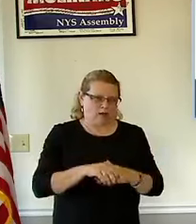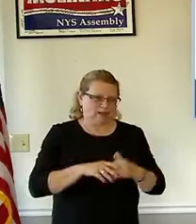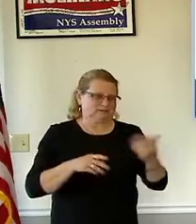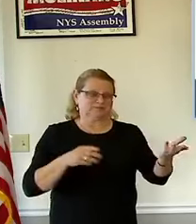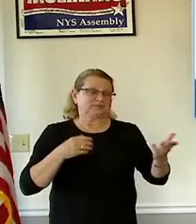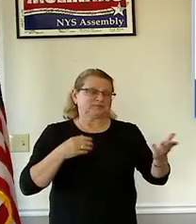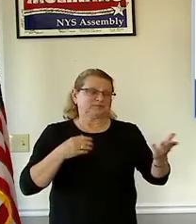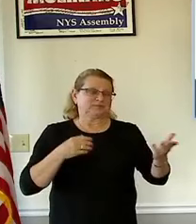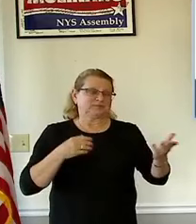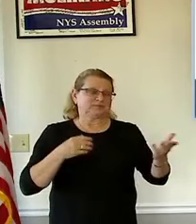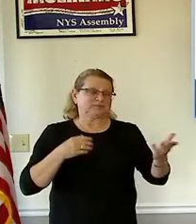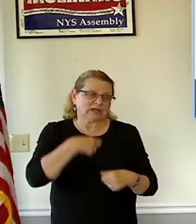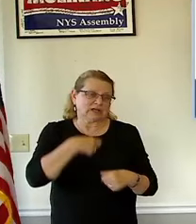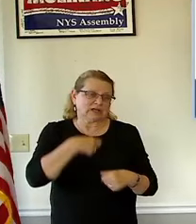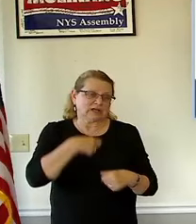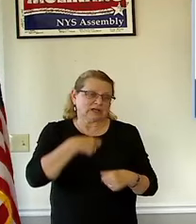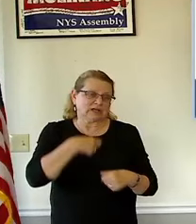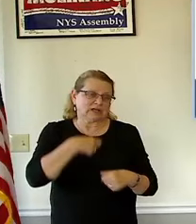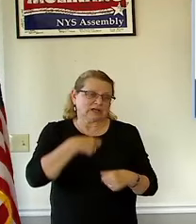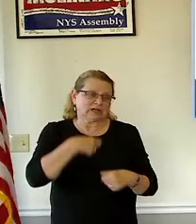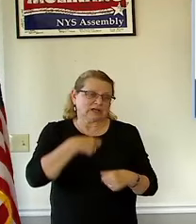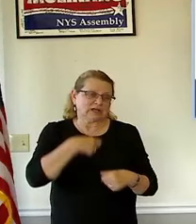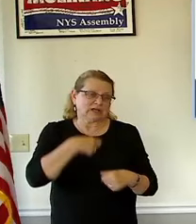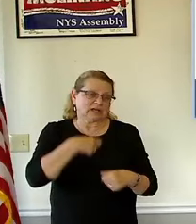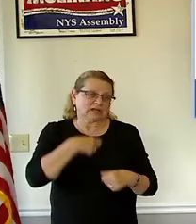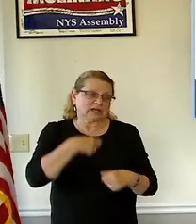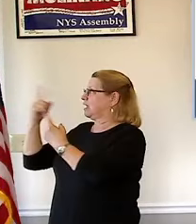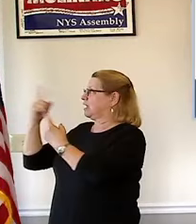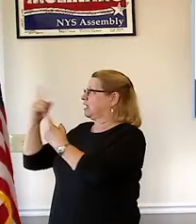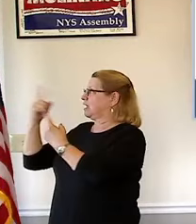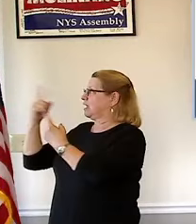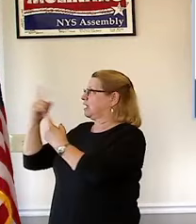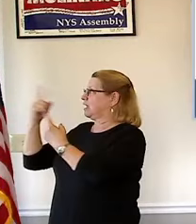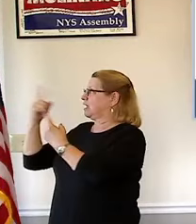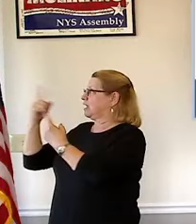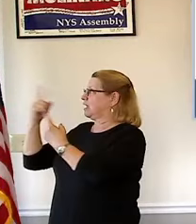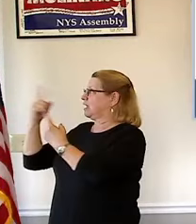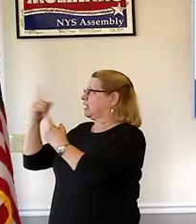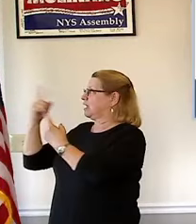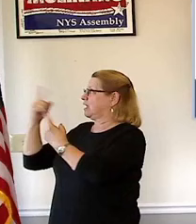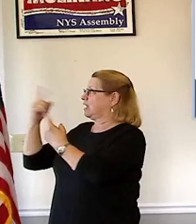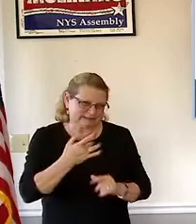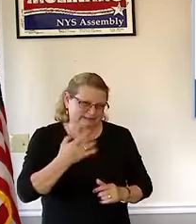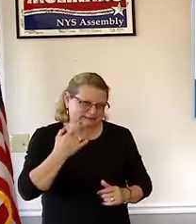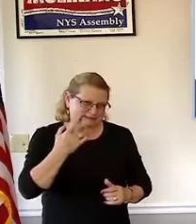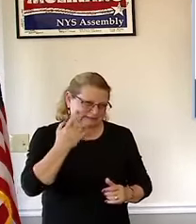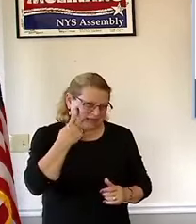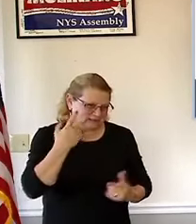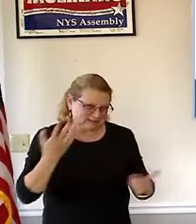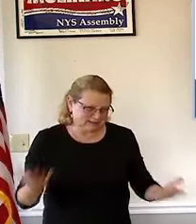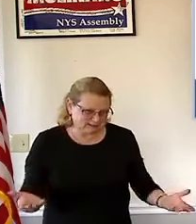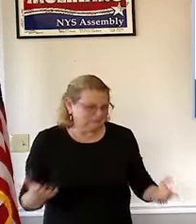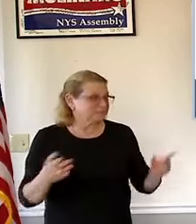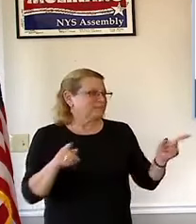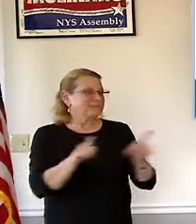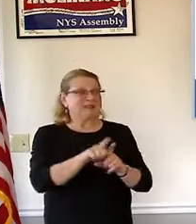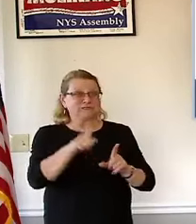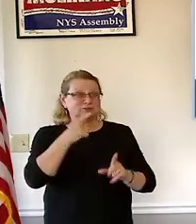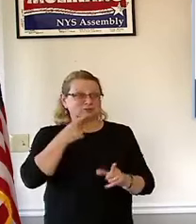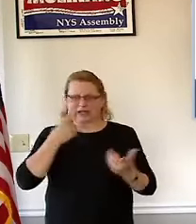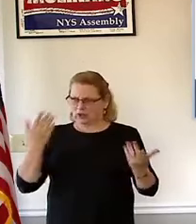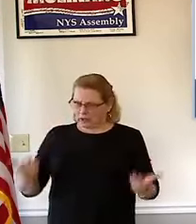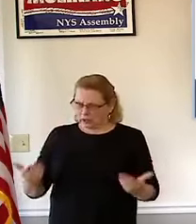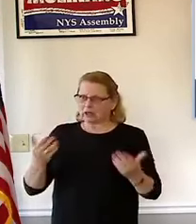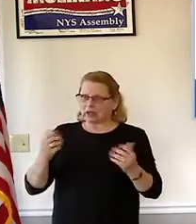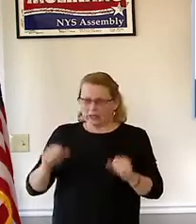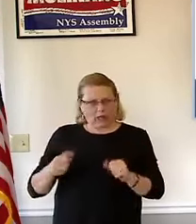any sense because that's what we've gotten from the state, something that doesn't make any sense. As you just articulated, you can allow 20, 30,